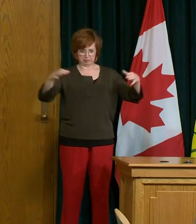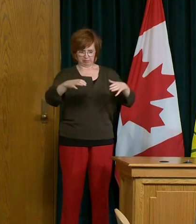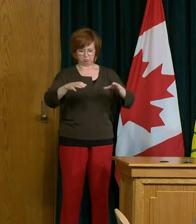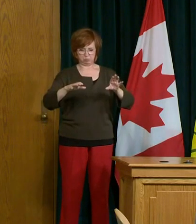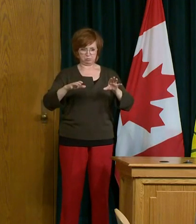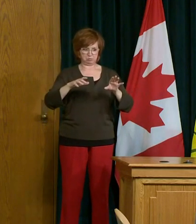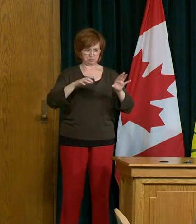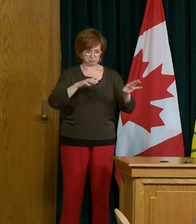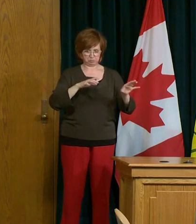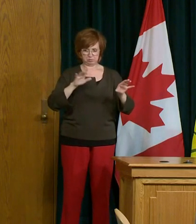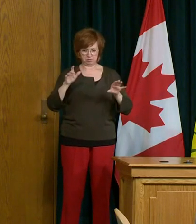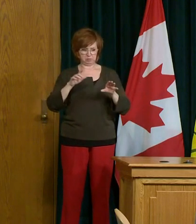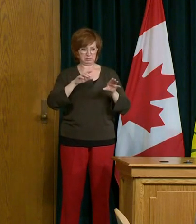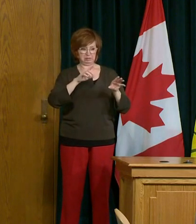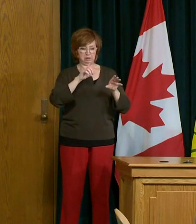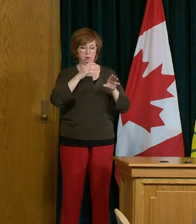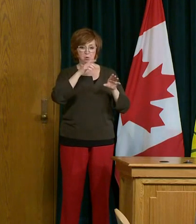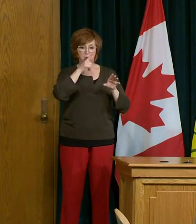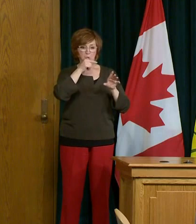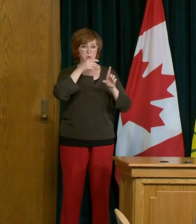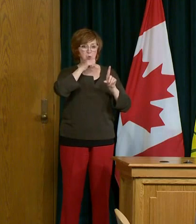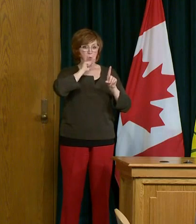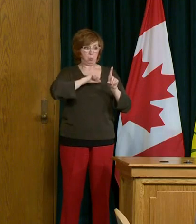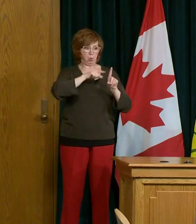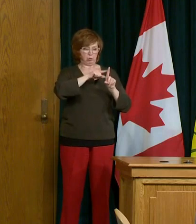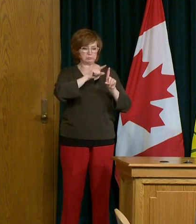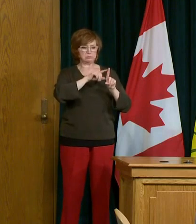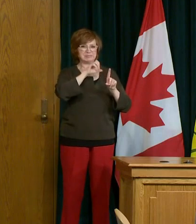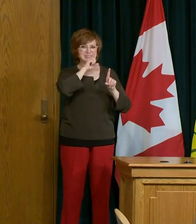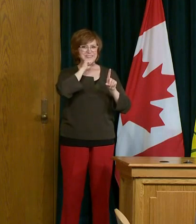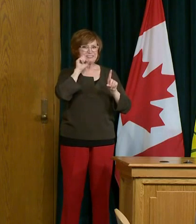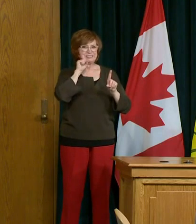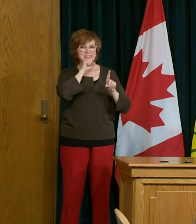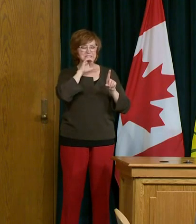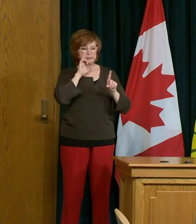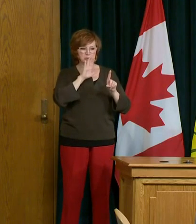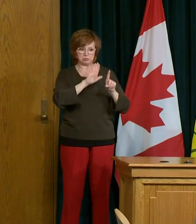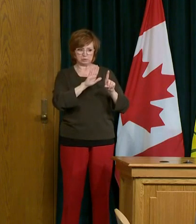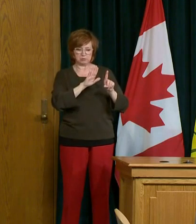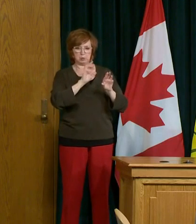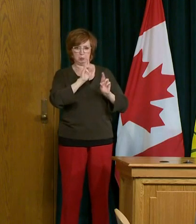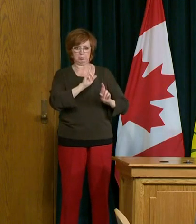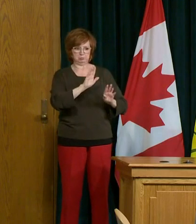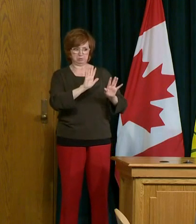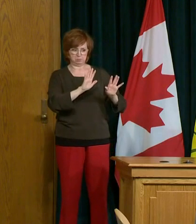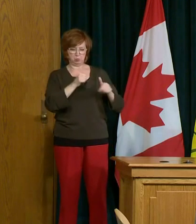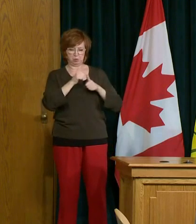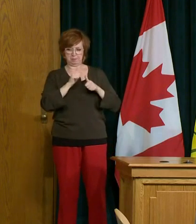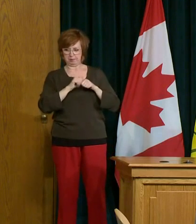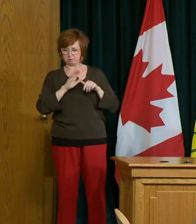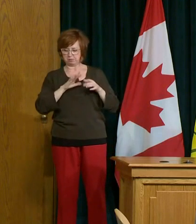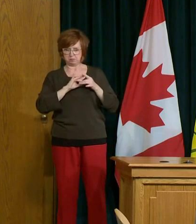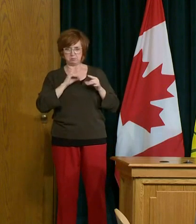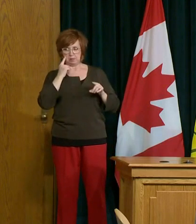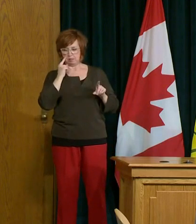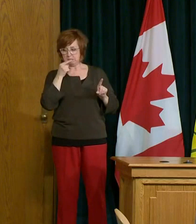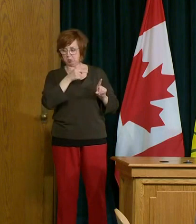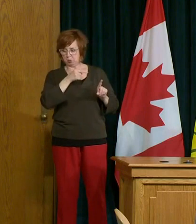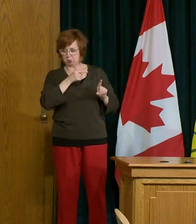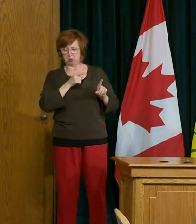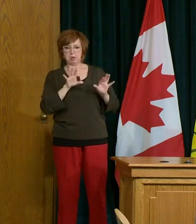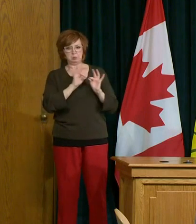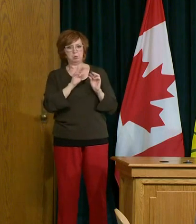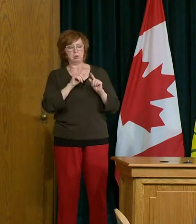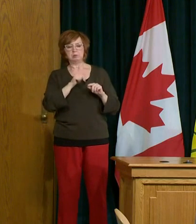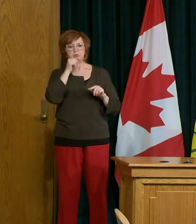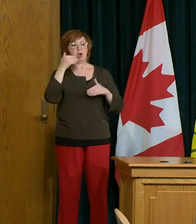your virtual households who are older or have underlying risk factors, just being a little more thoughtful about that as you get together. But certainly that has allowed